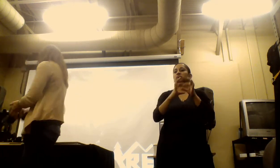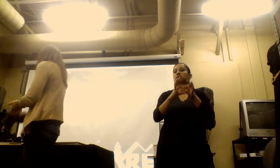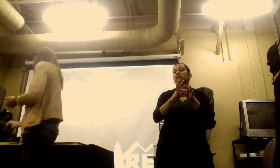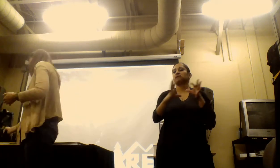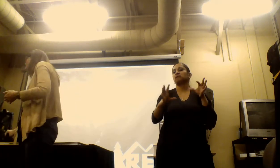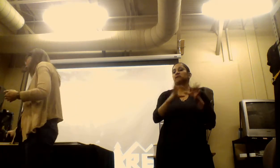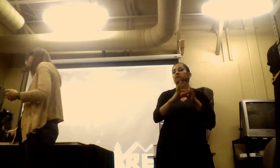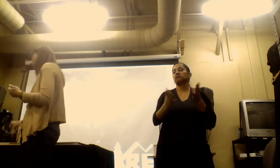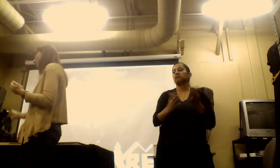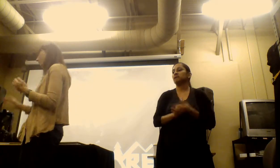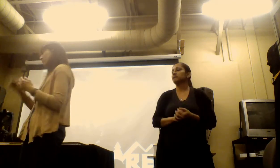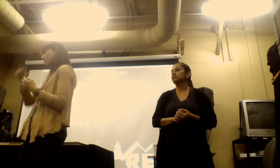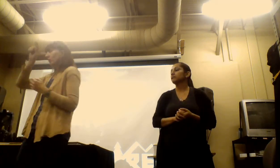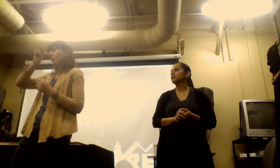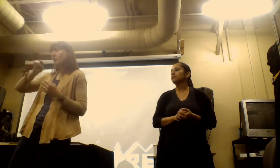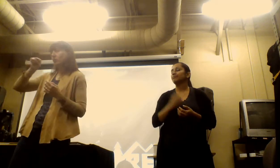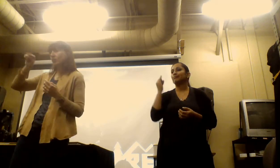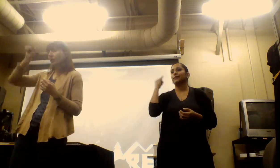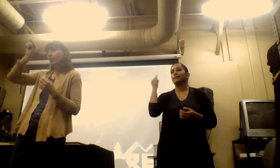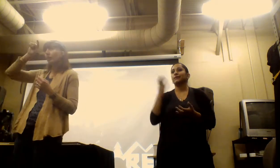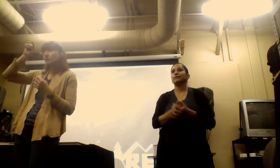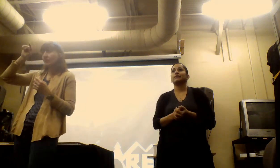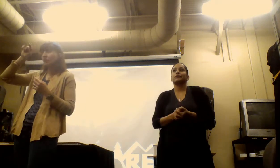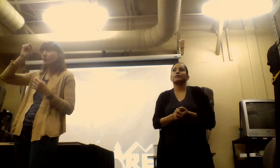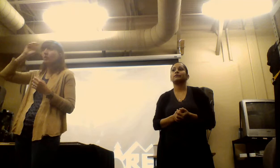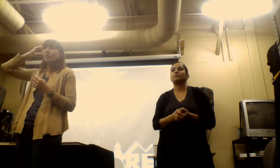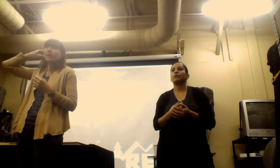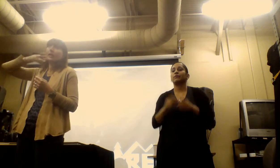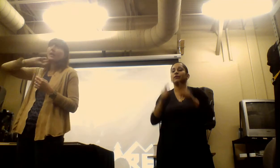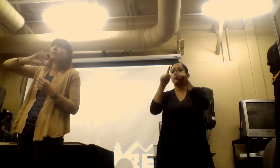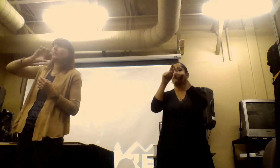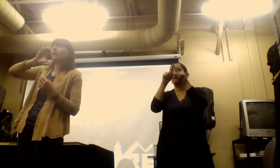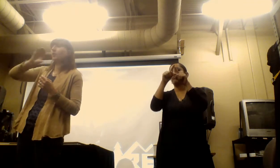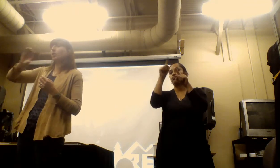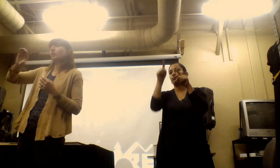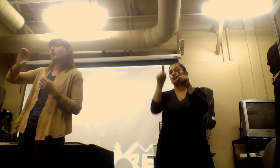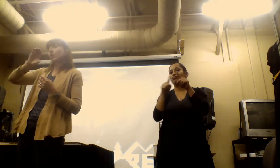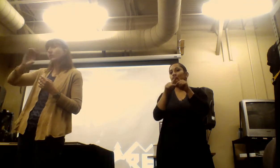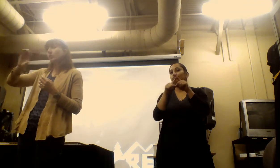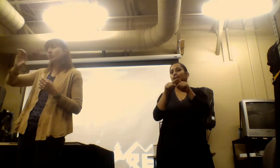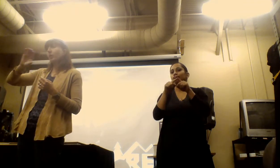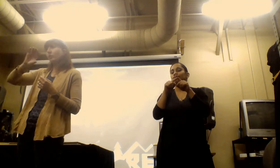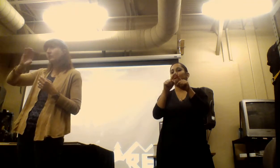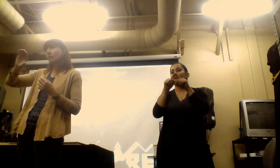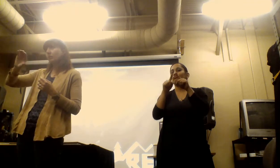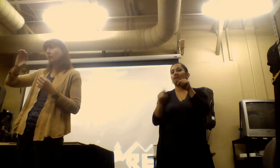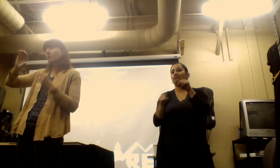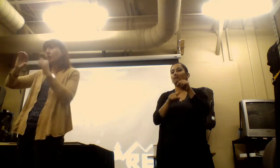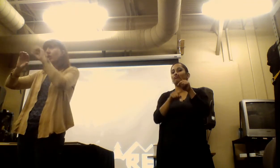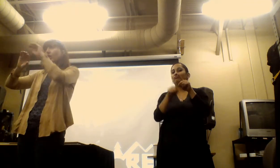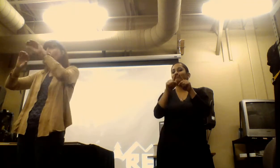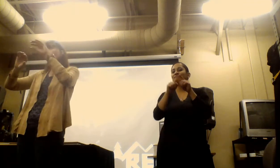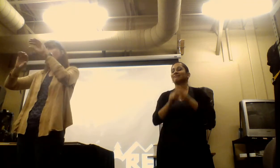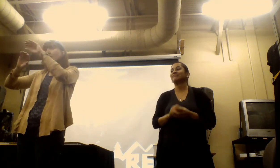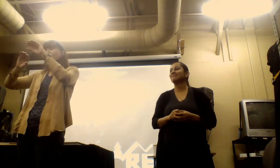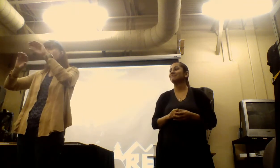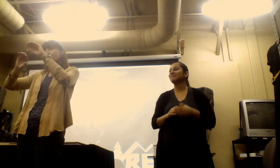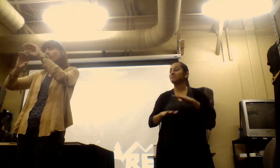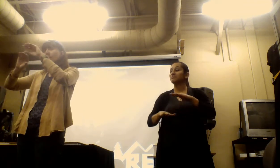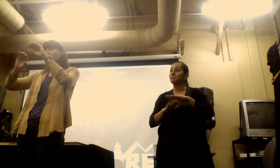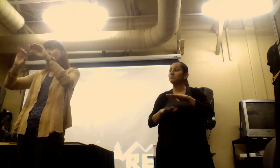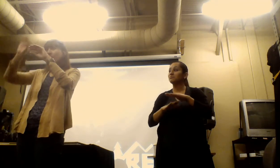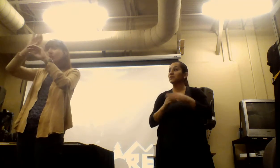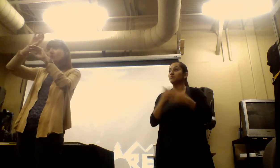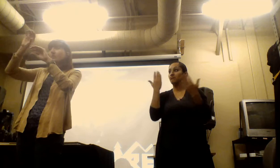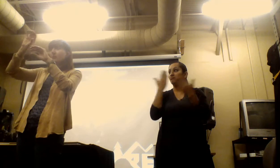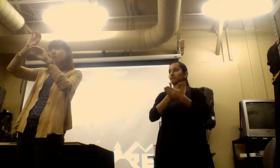is imagine, imagine like a rectangle, and the bottom is going to be really dark, and this is going to be a